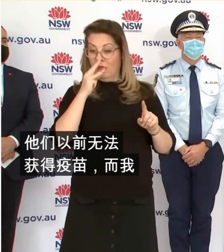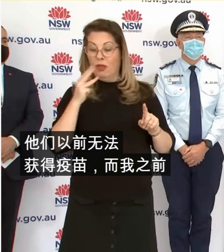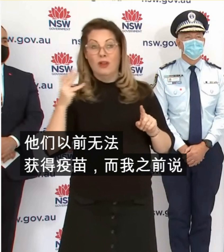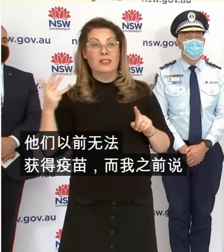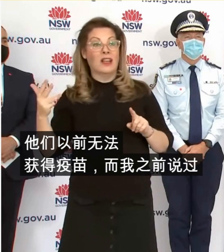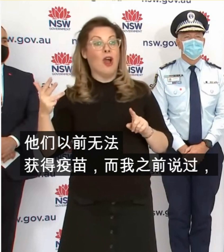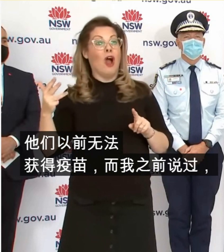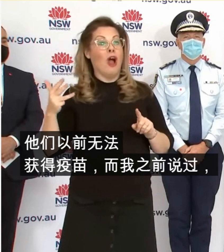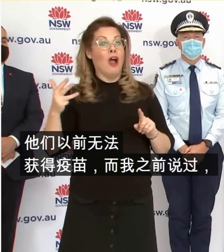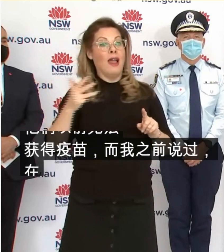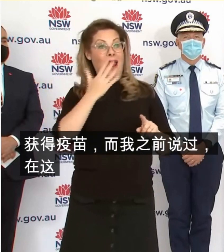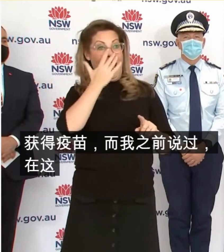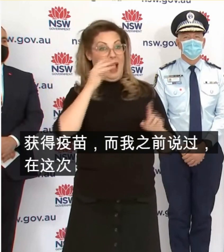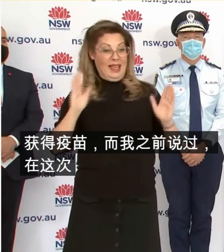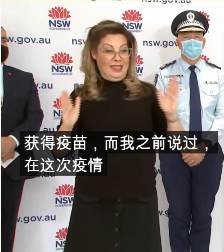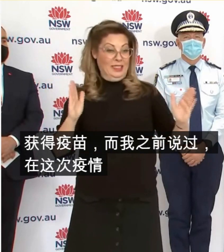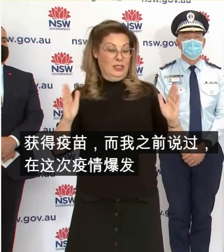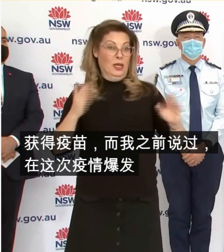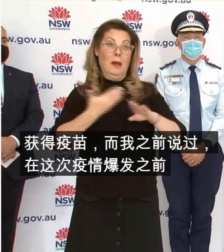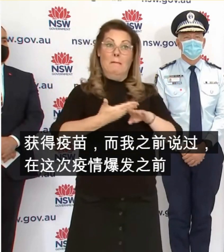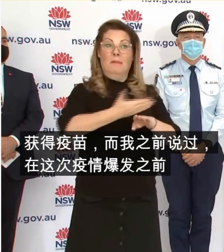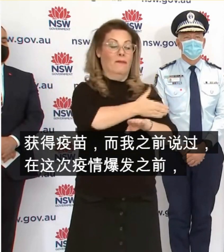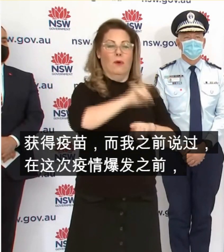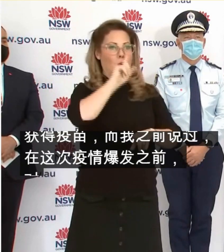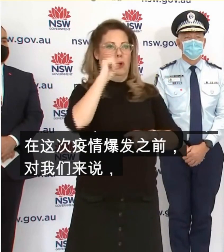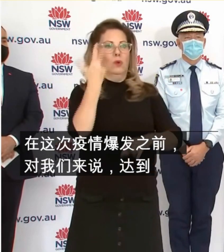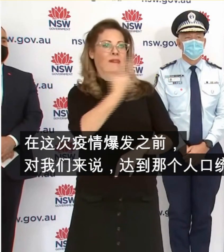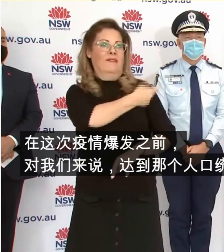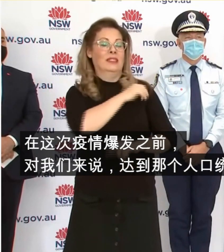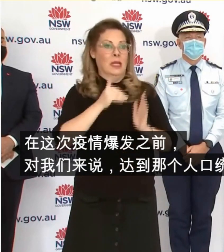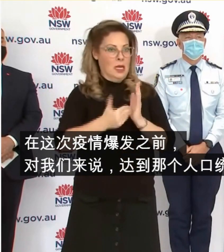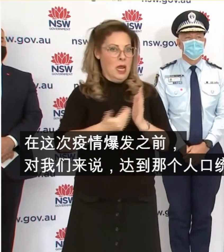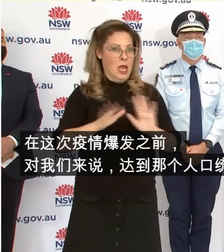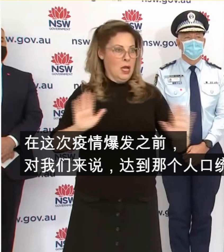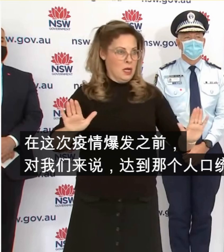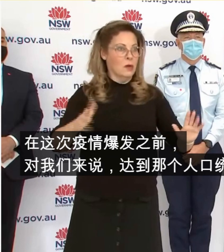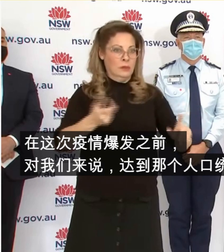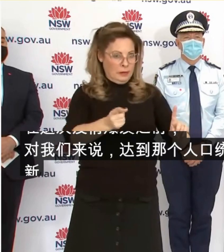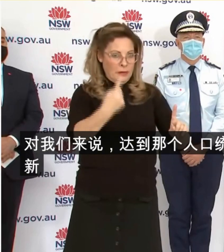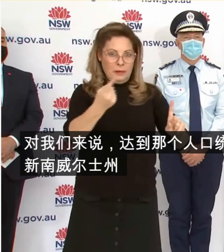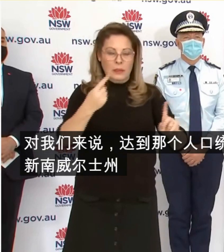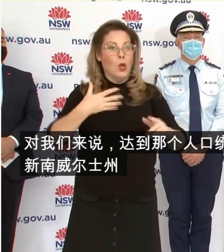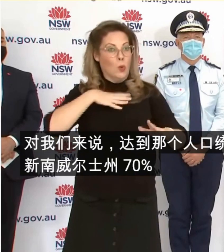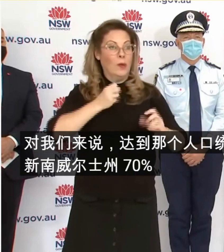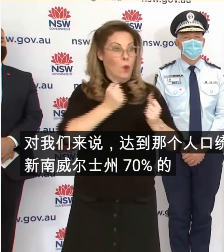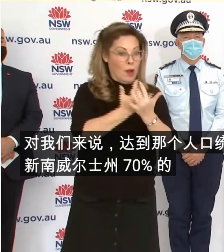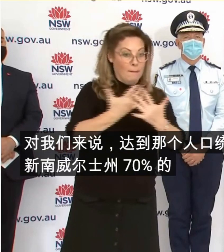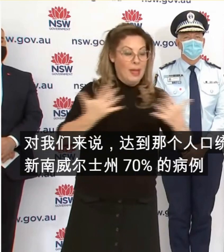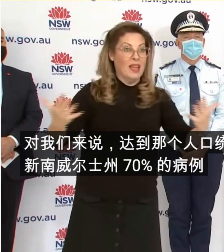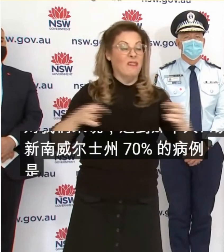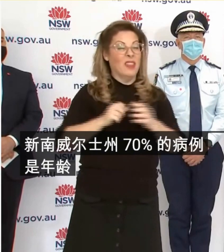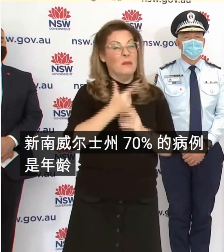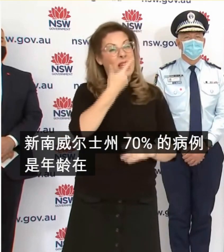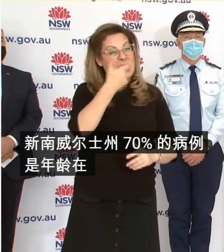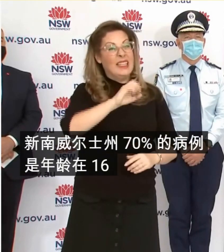have access to vaccines. When I say previously, prior to this outbreak. It's so important for us to get to that demographic. 70% of